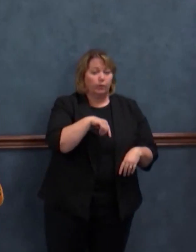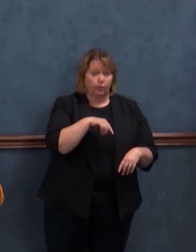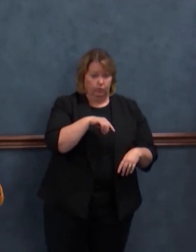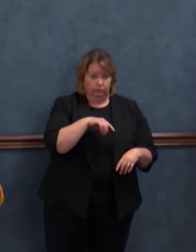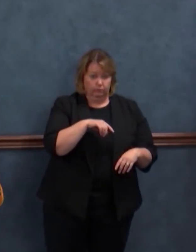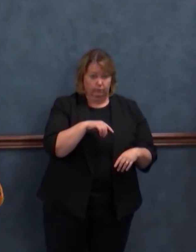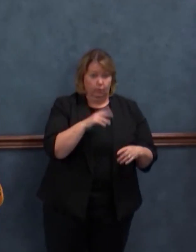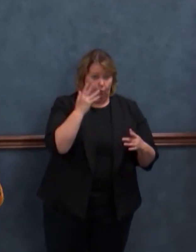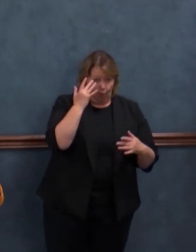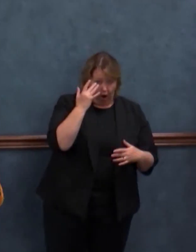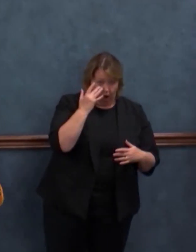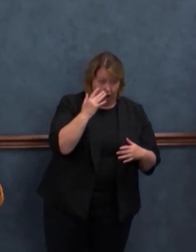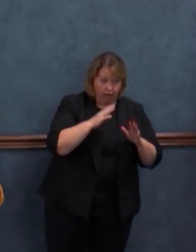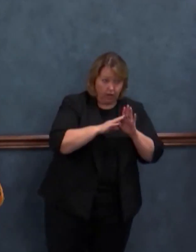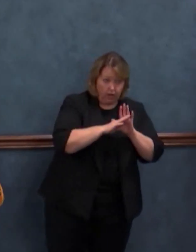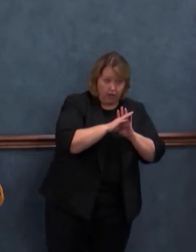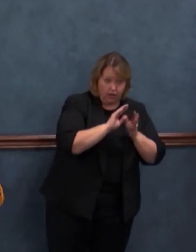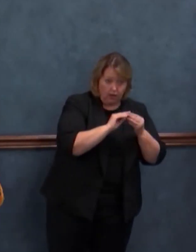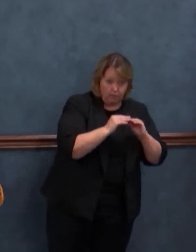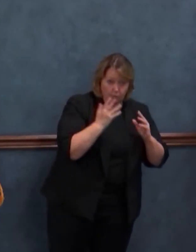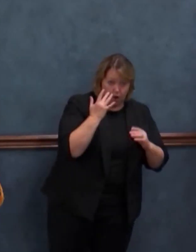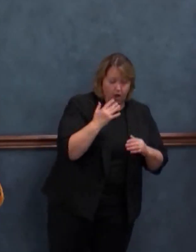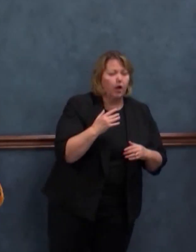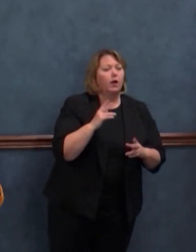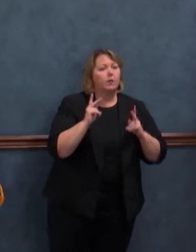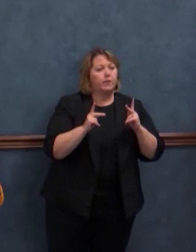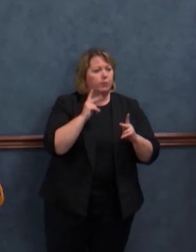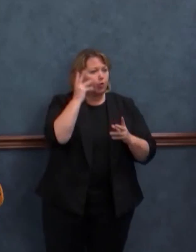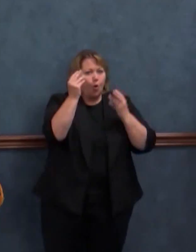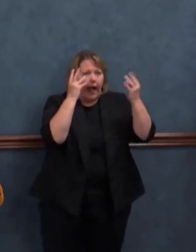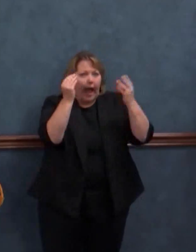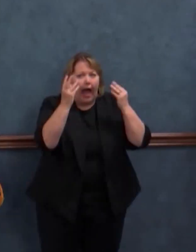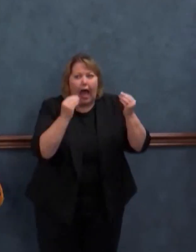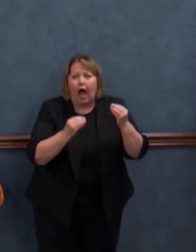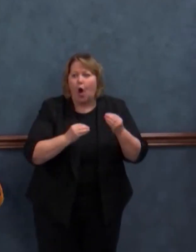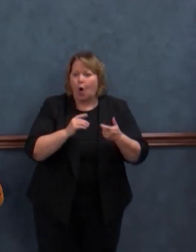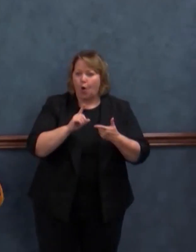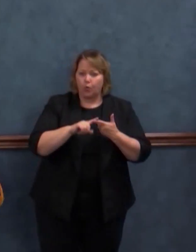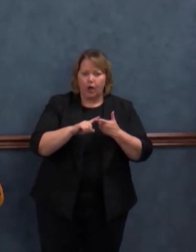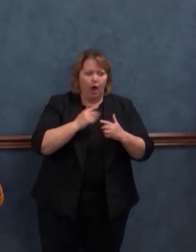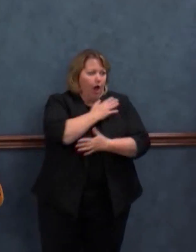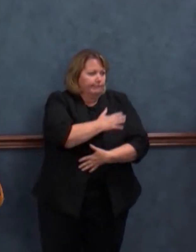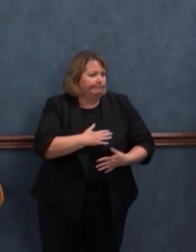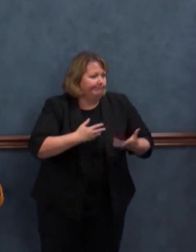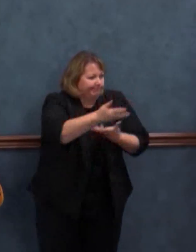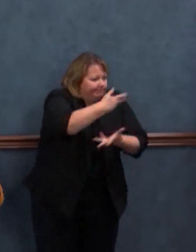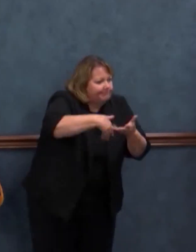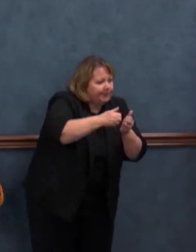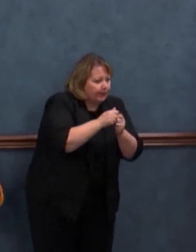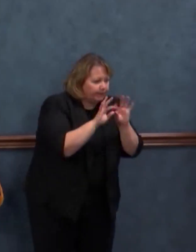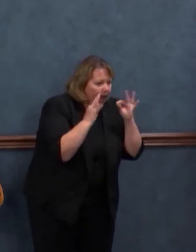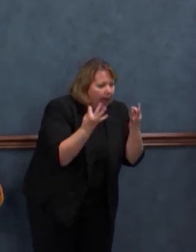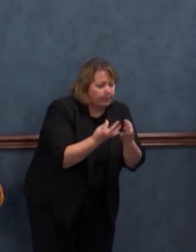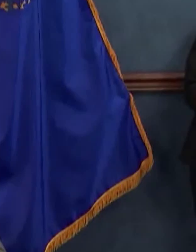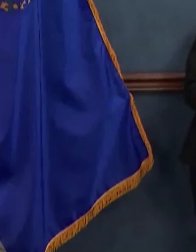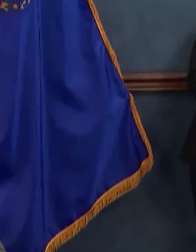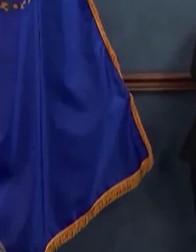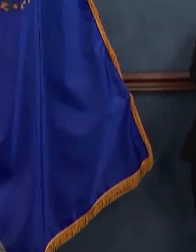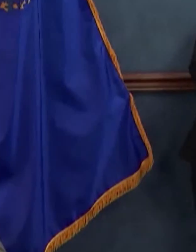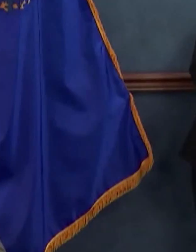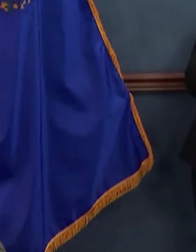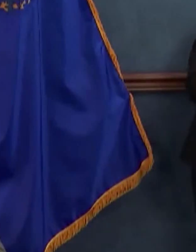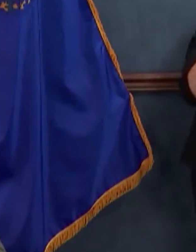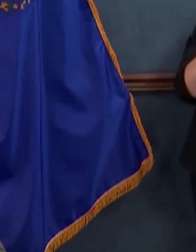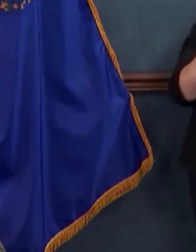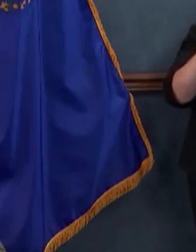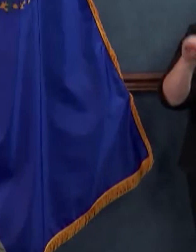with our families, buy new clothes, or get a haircut overshadowed the good judgment we practiced in the previous months. We